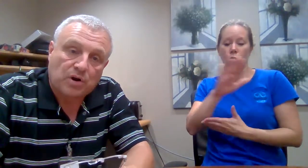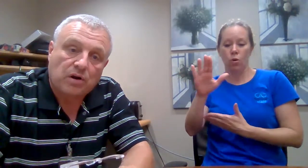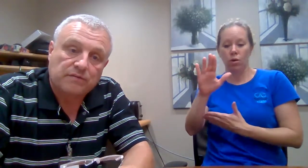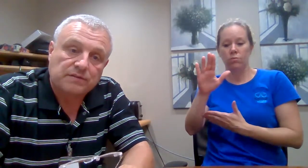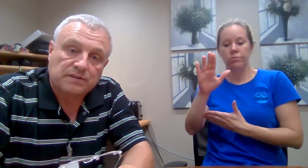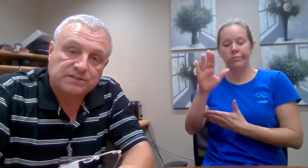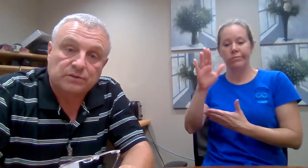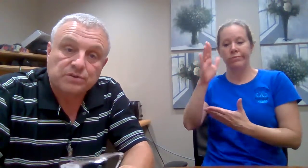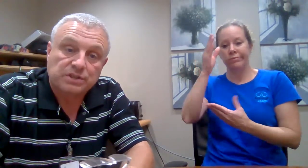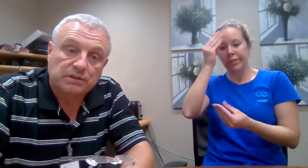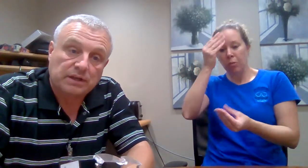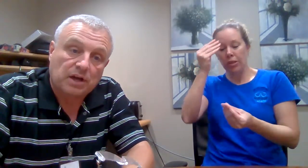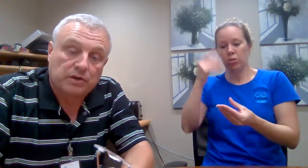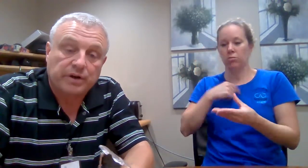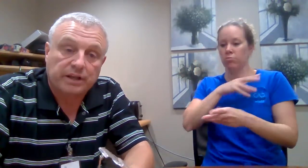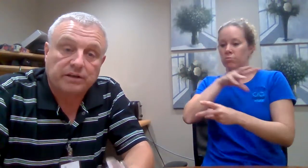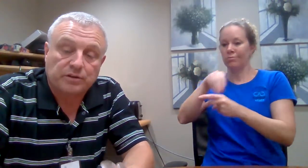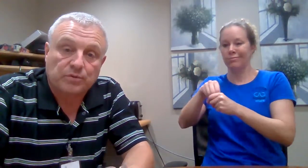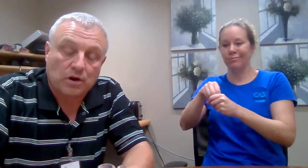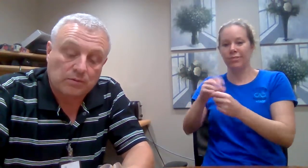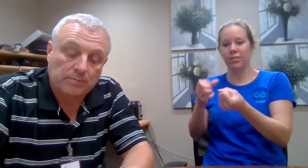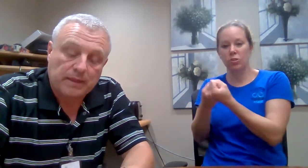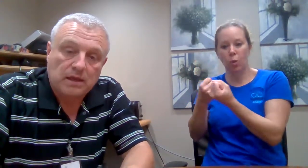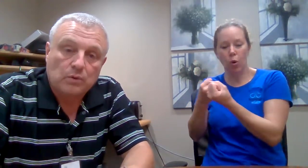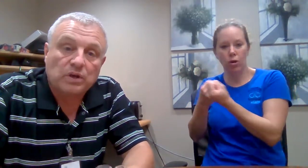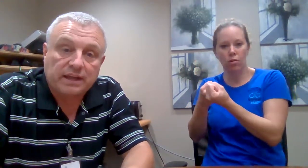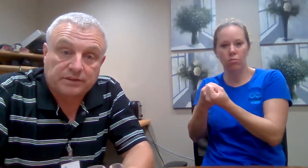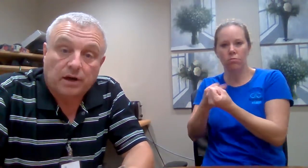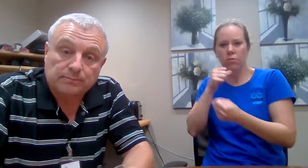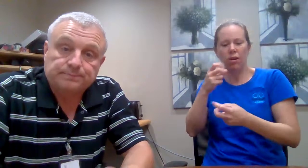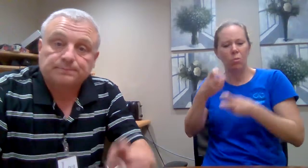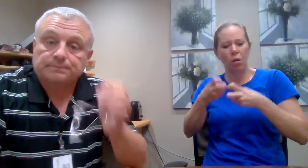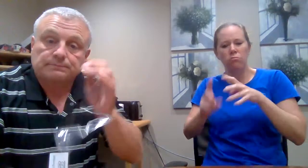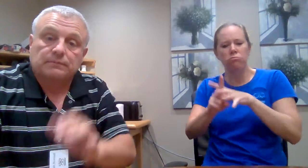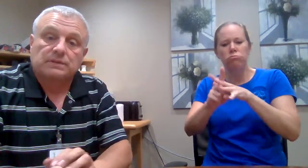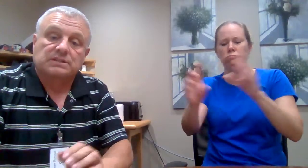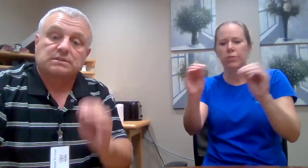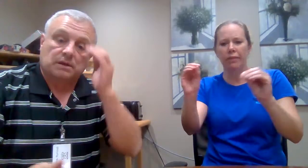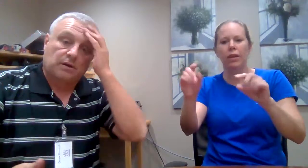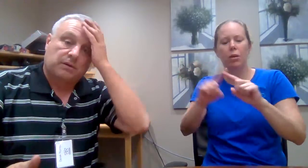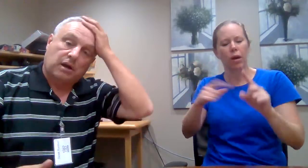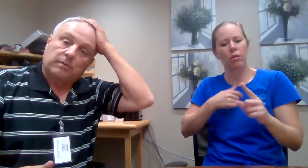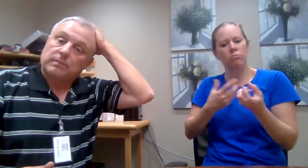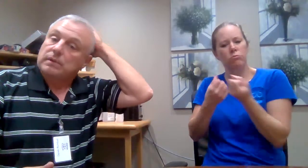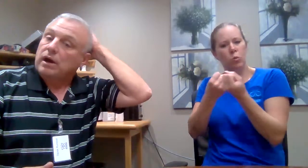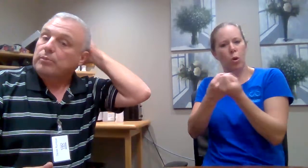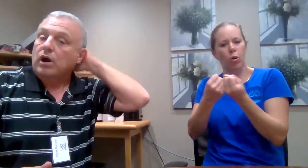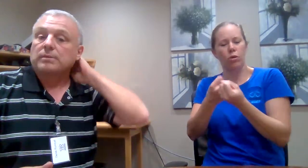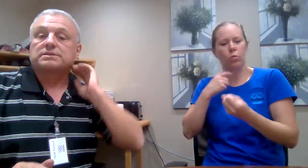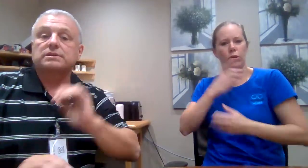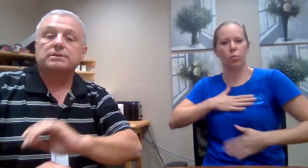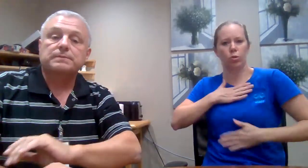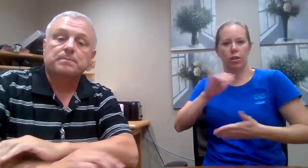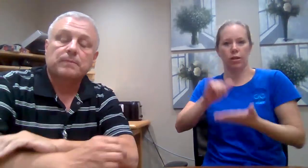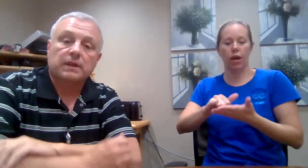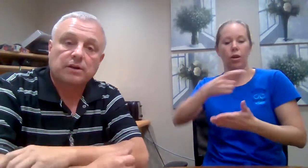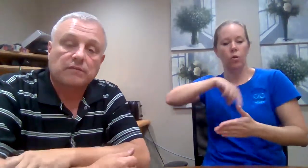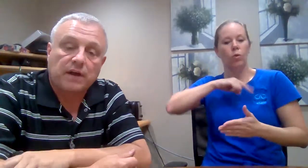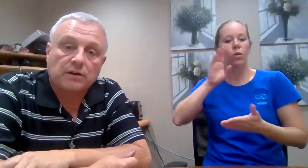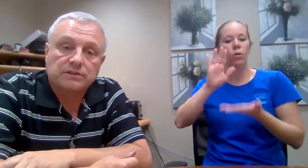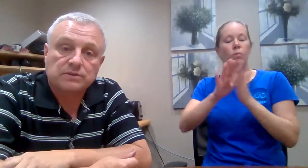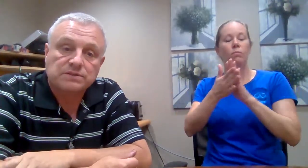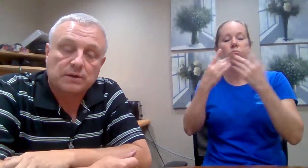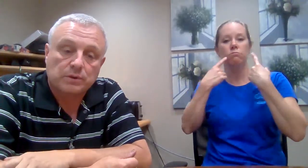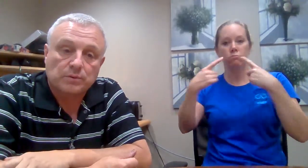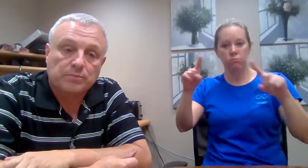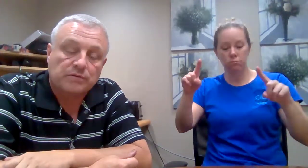for being part of a solution and not creating another problem. We'll get there. That's our promise to you, and our